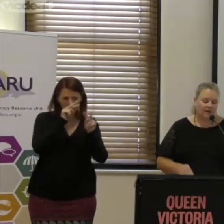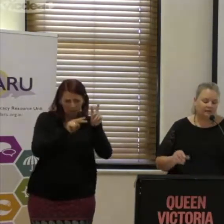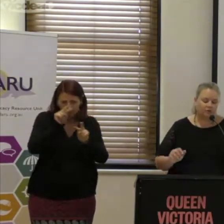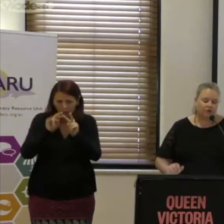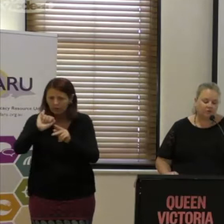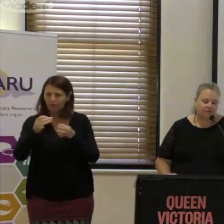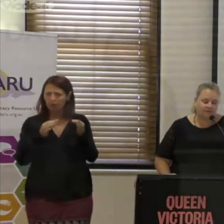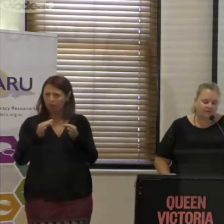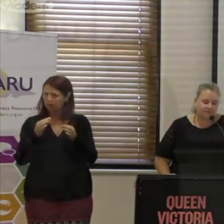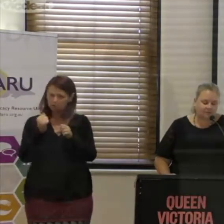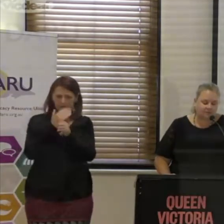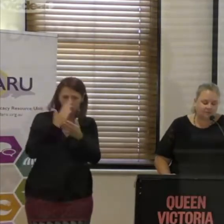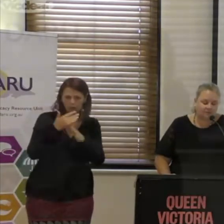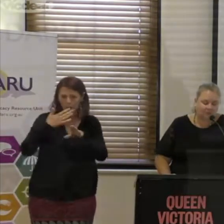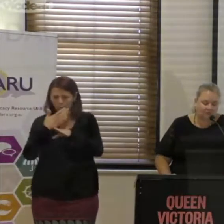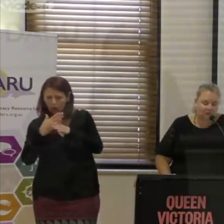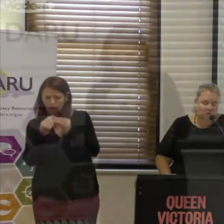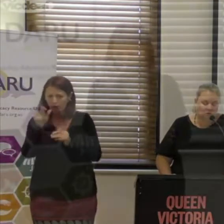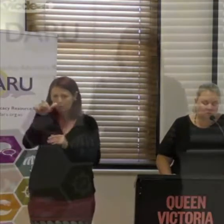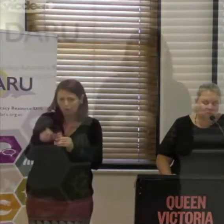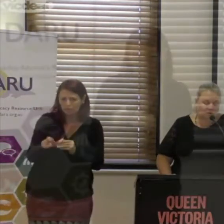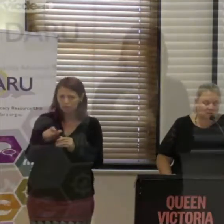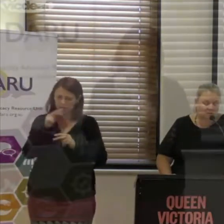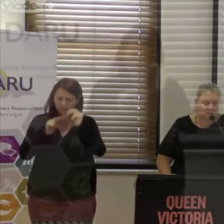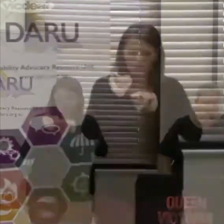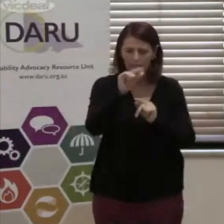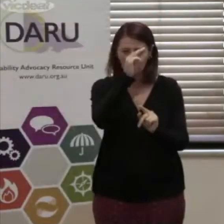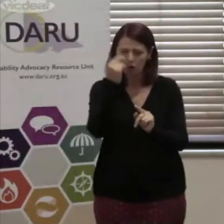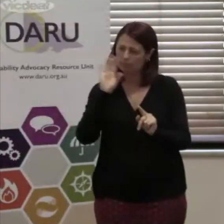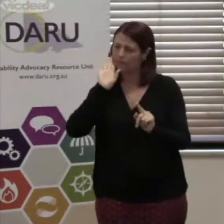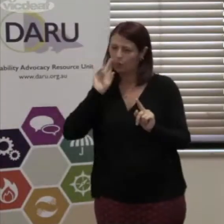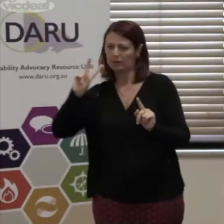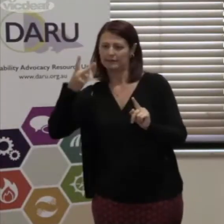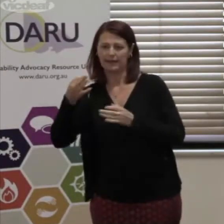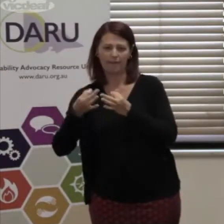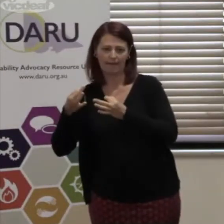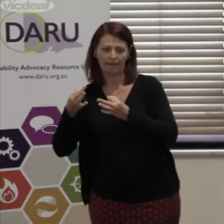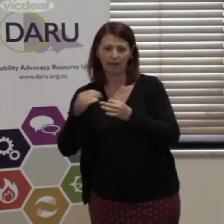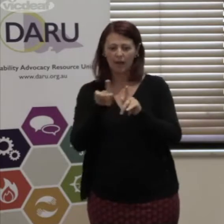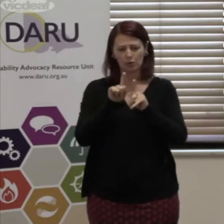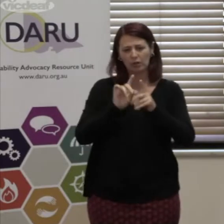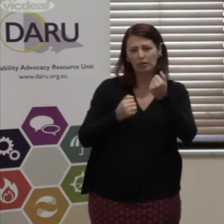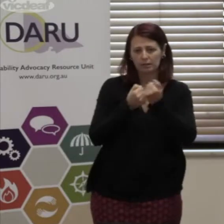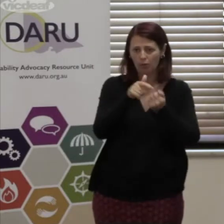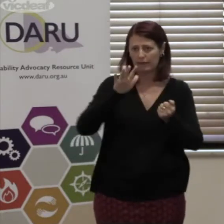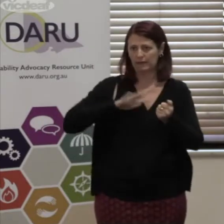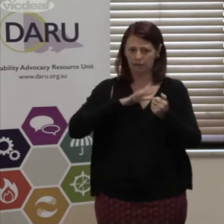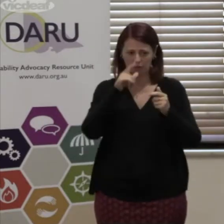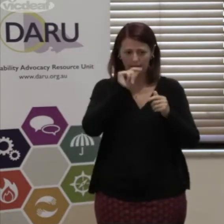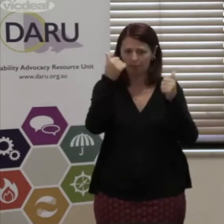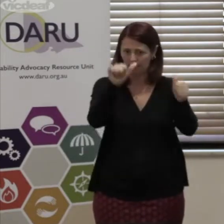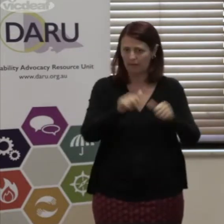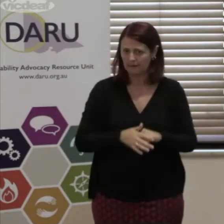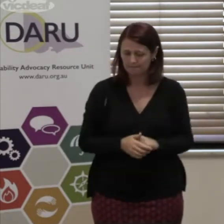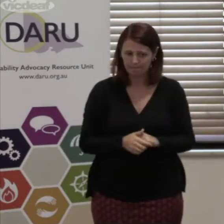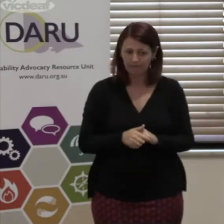well as working with the participant to develop their goals prior to second plan and the supports required to achieve them,